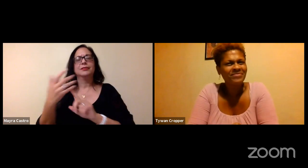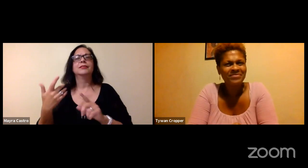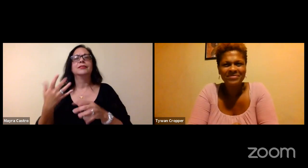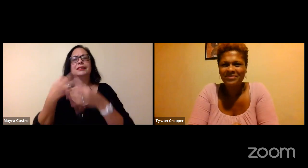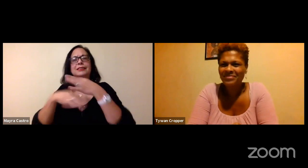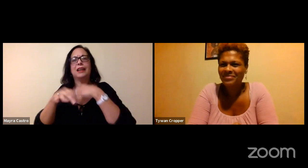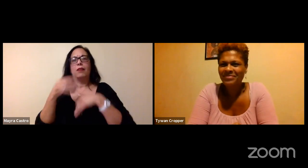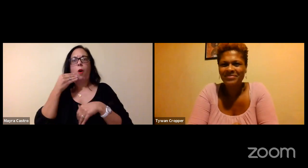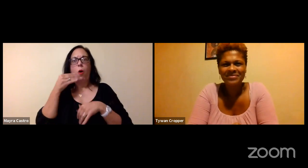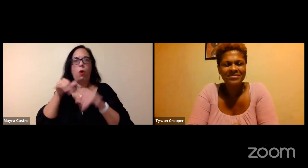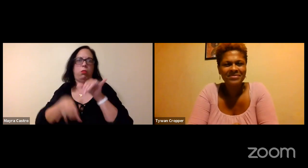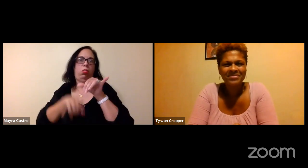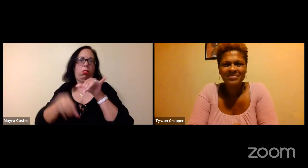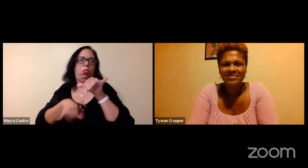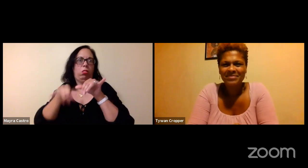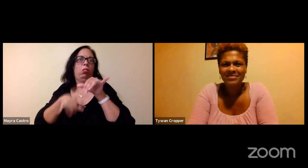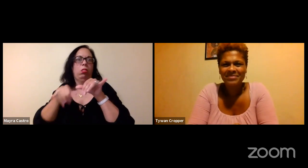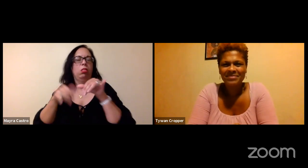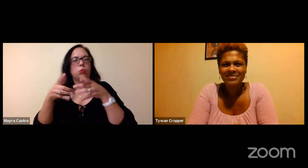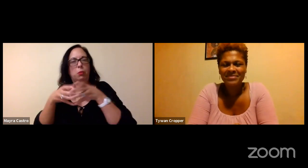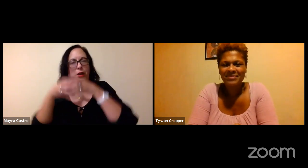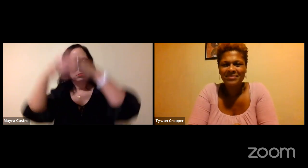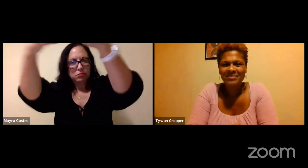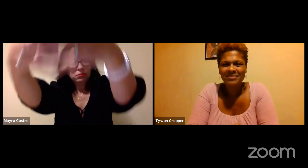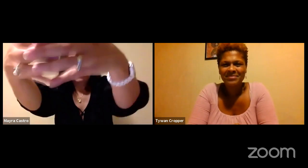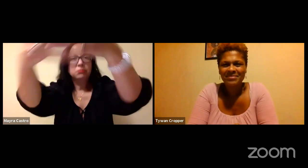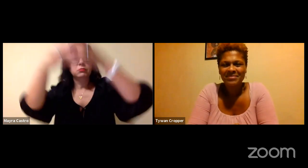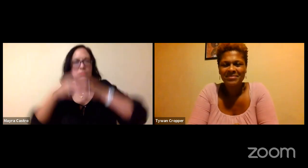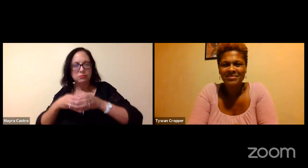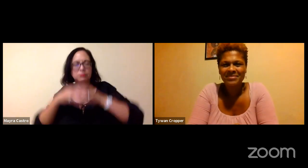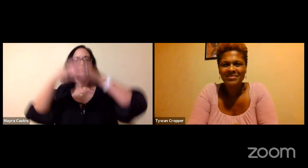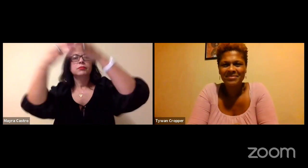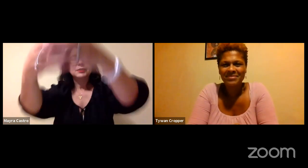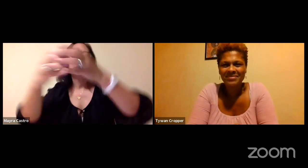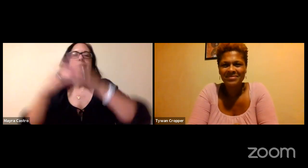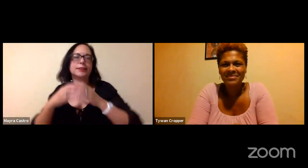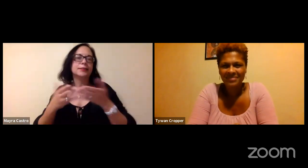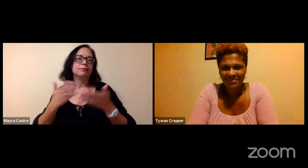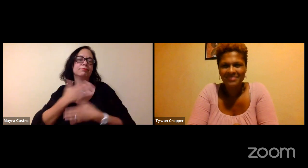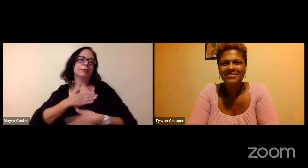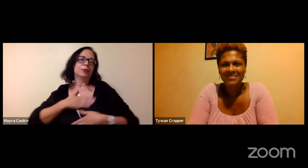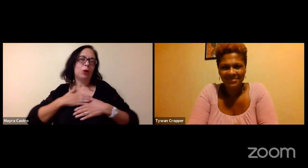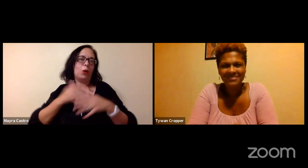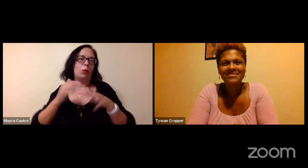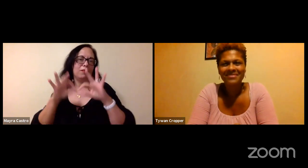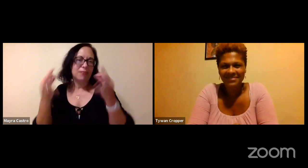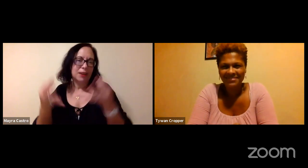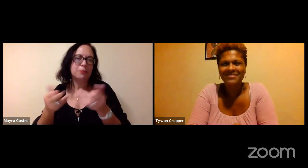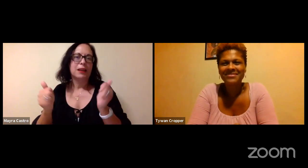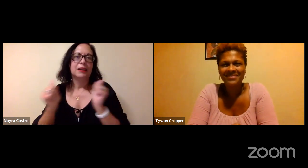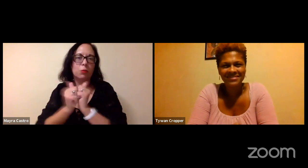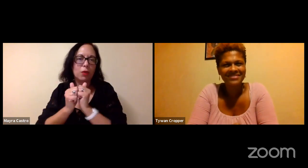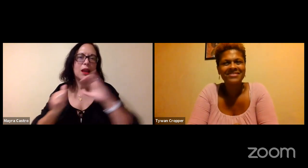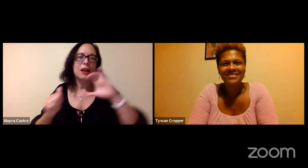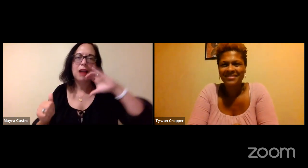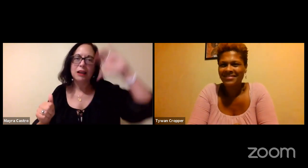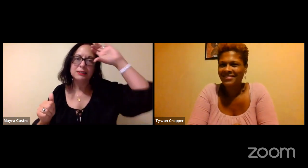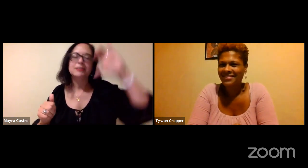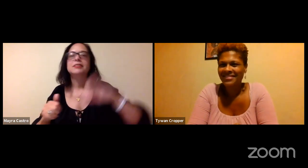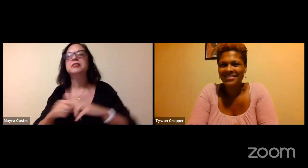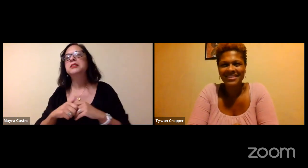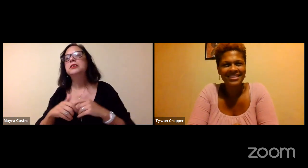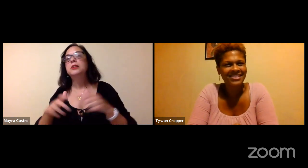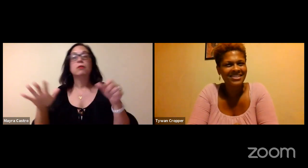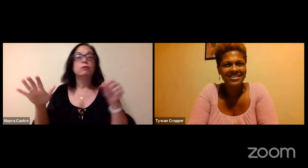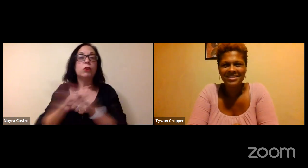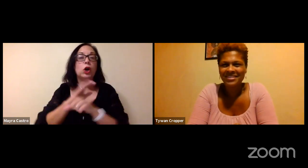My parents were very encouraging about me learning about our family and culture. I wasn't isolated, you know,